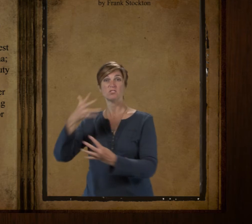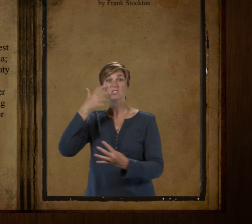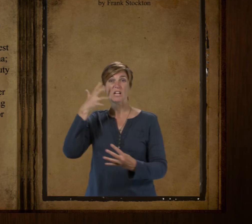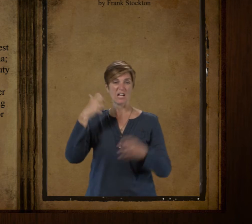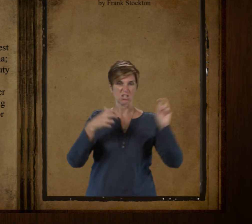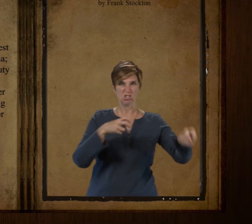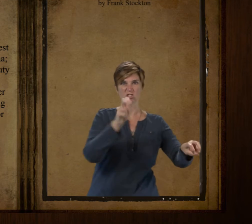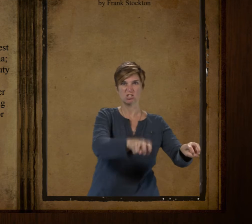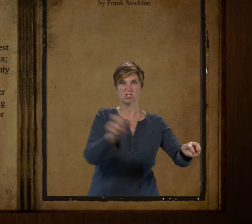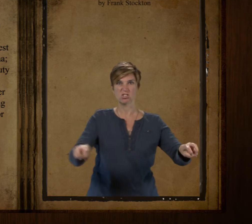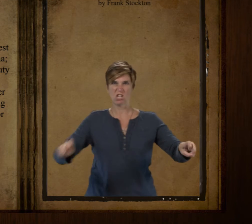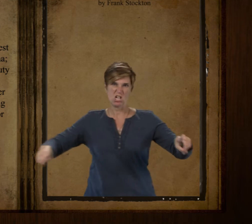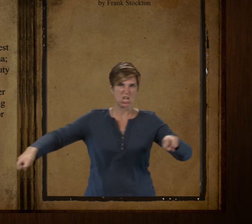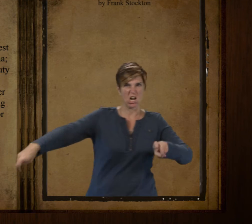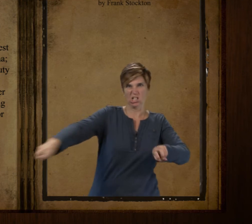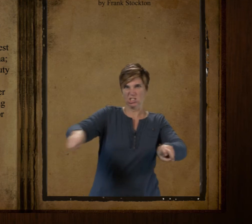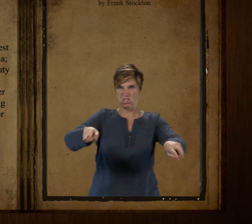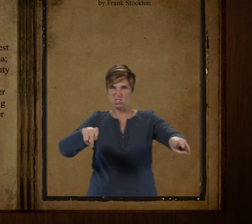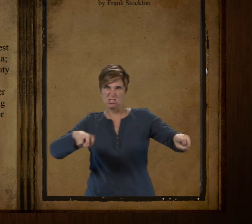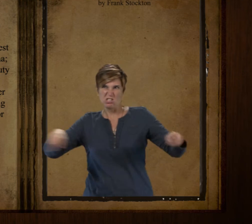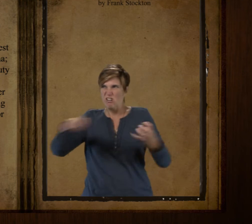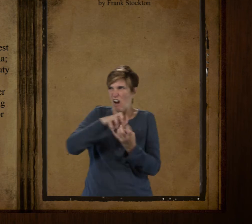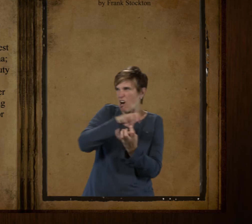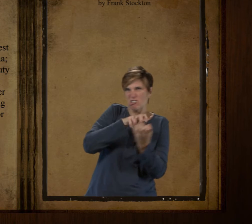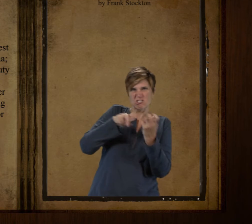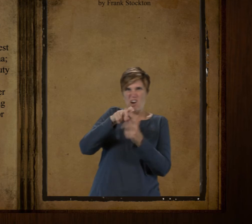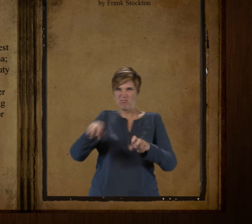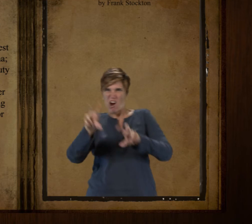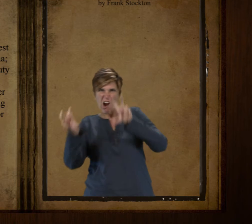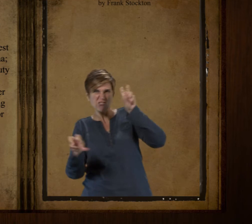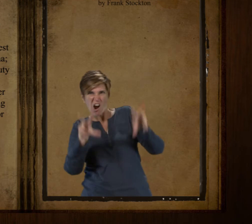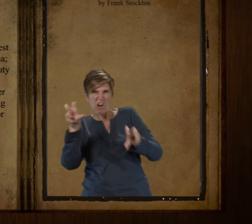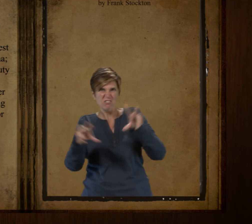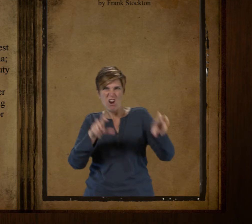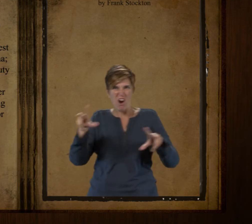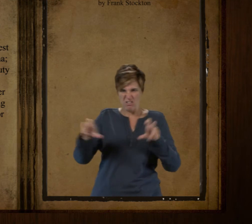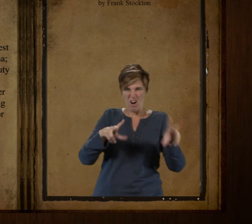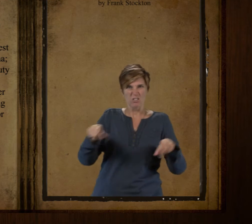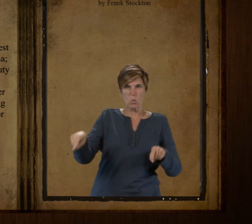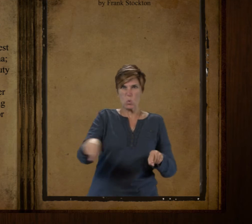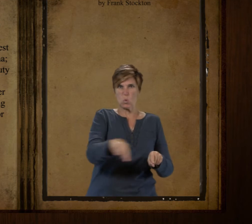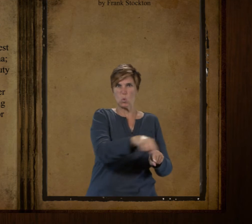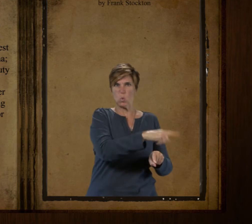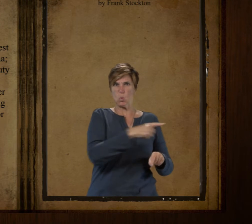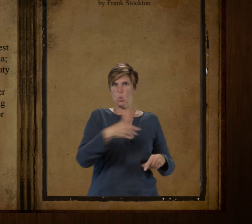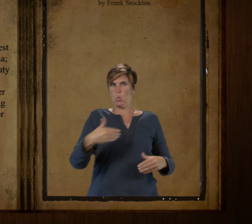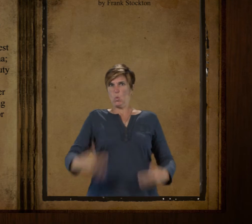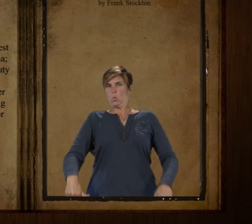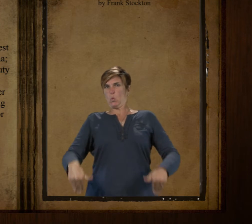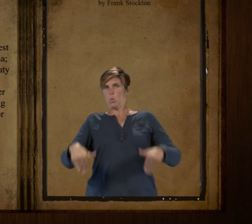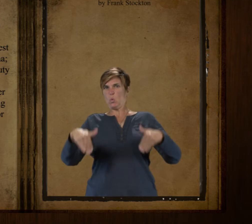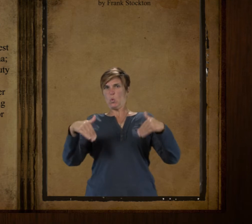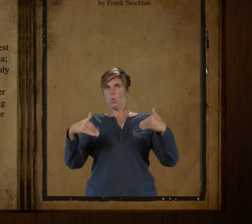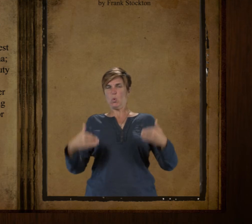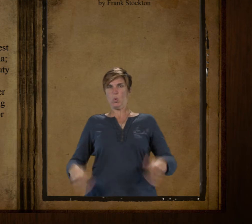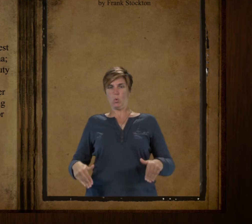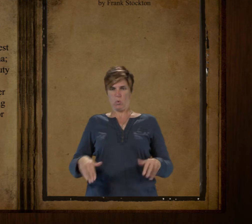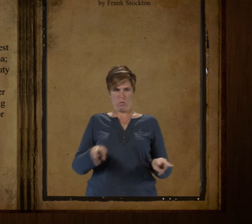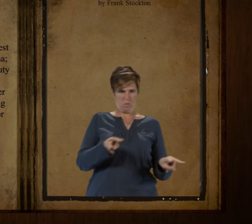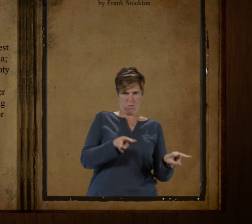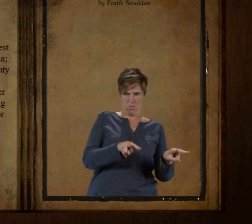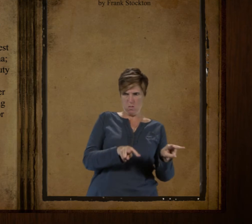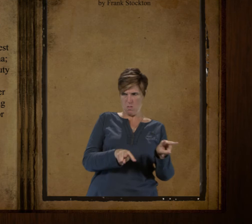The tiger cages of the kingdom were searched for the most savage and relentless beasts, from which